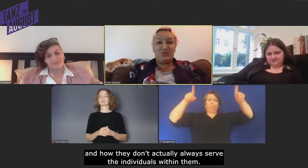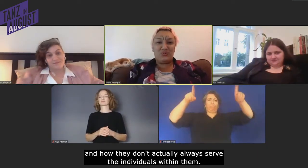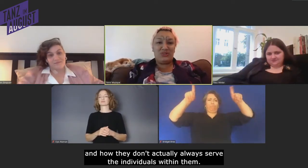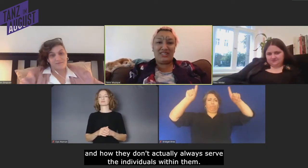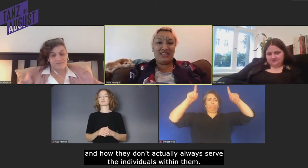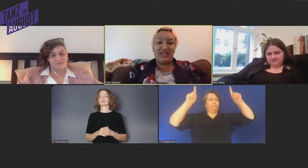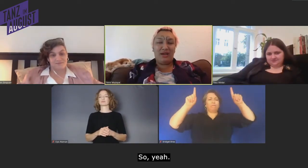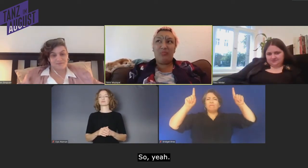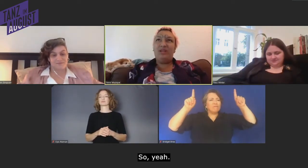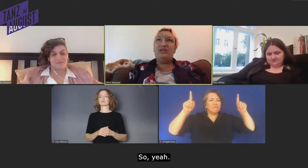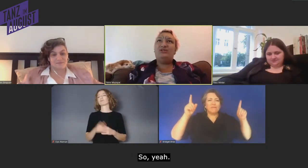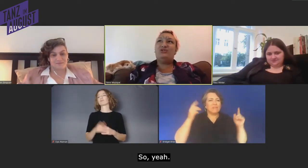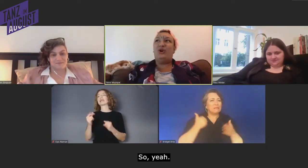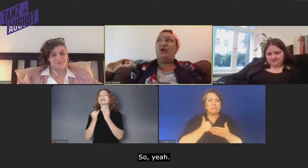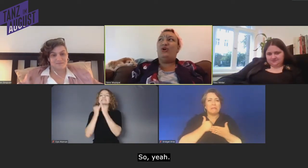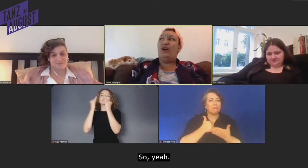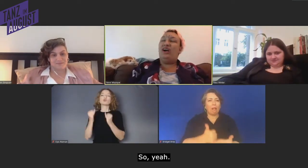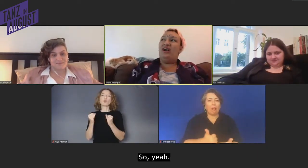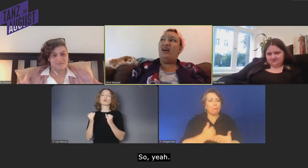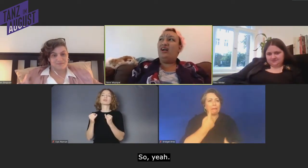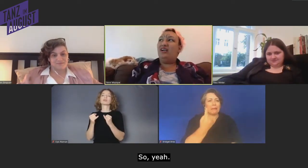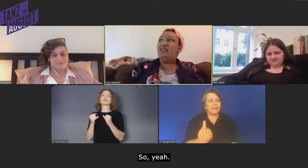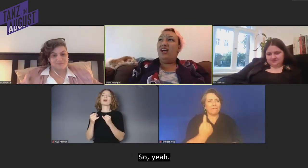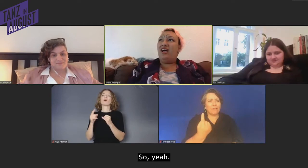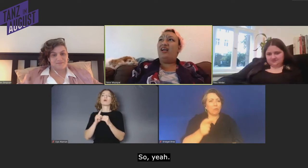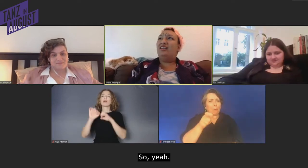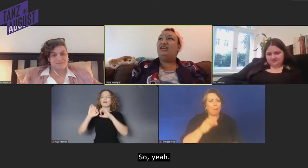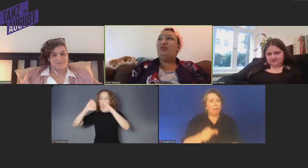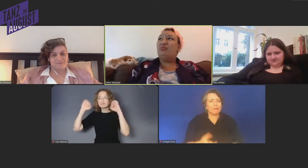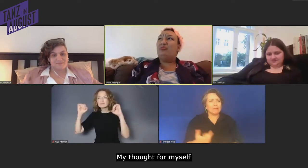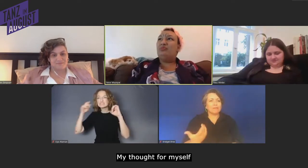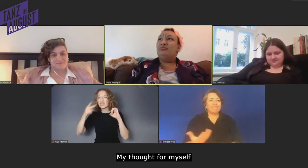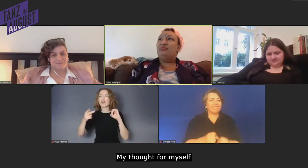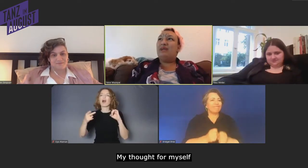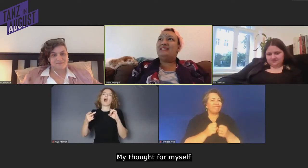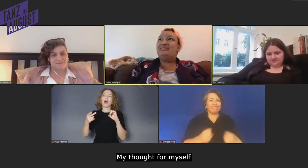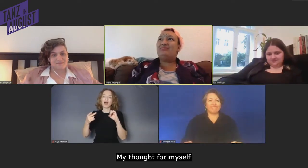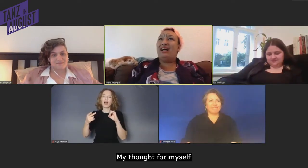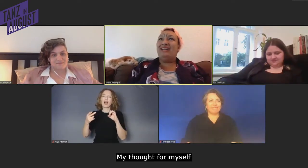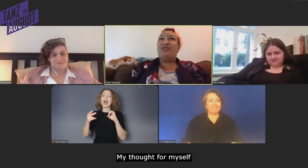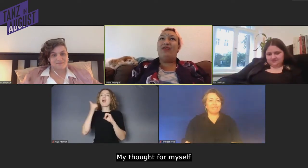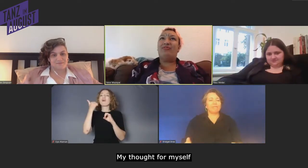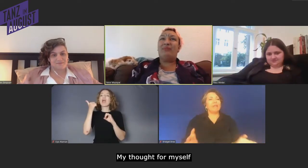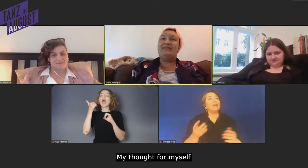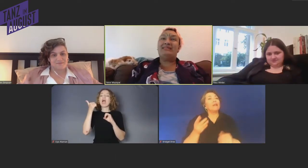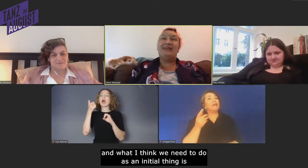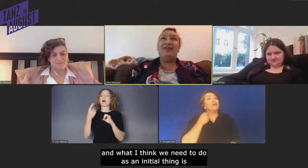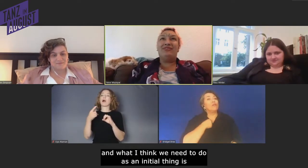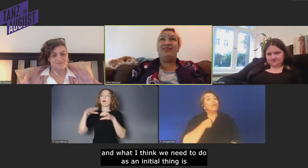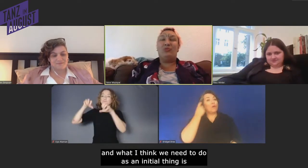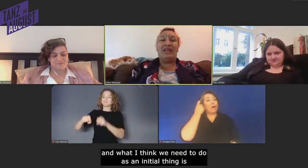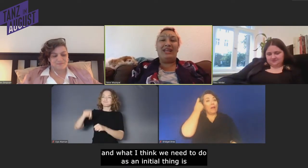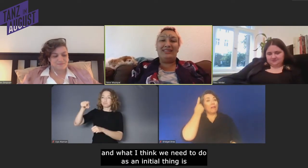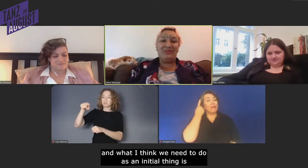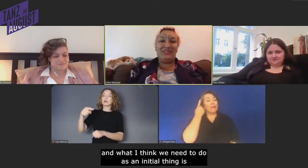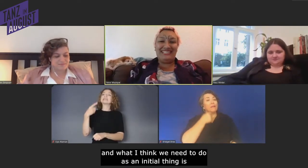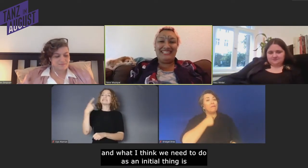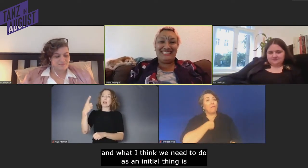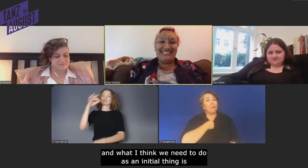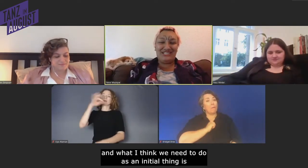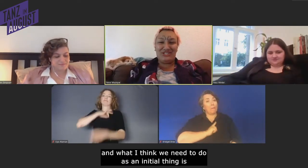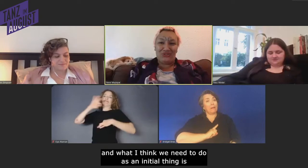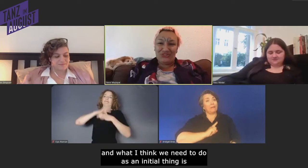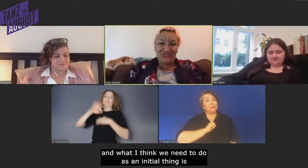individuals within them. So, I think my thought for myself and what I think we need